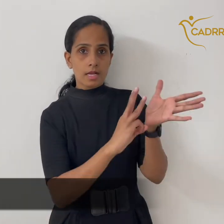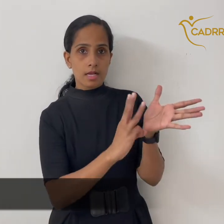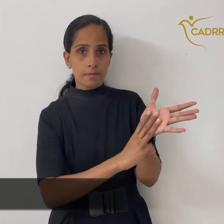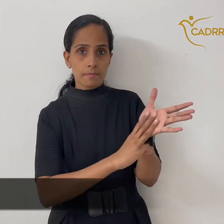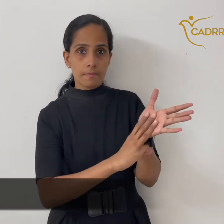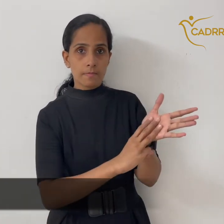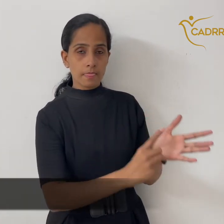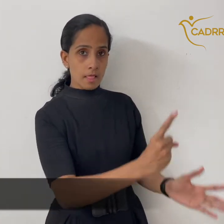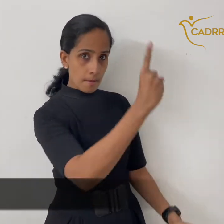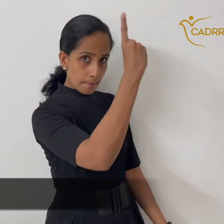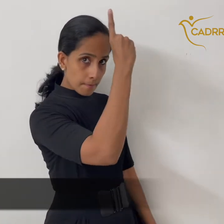Mysuru.